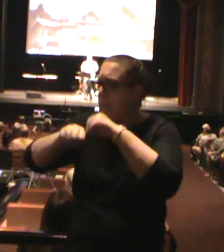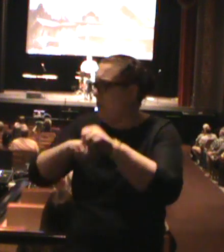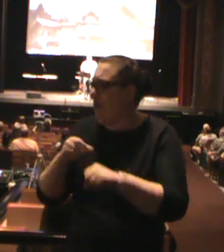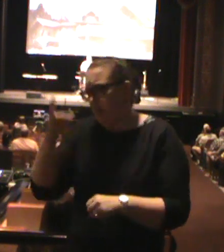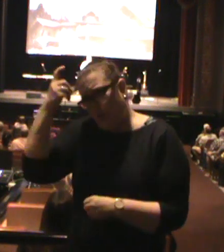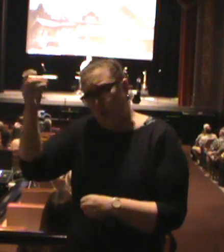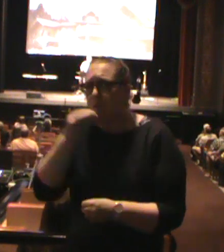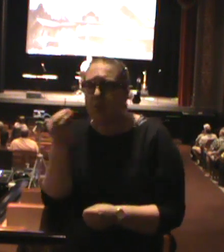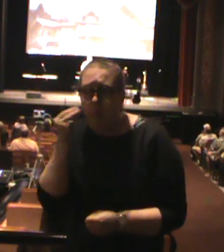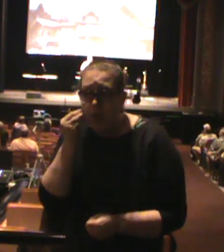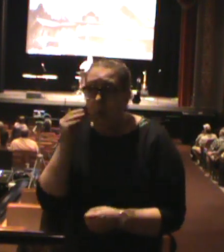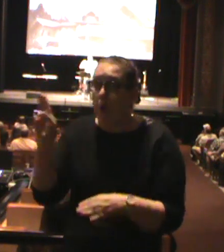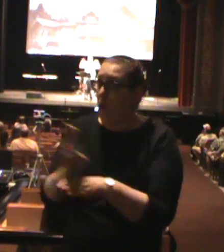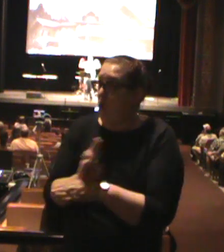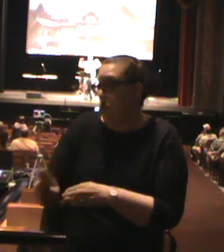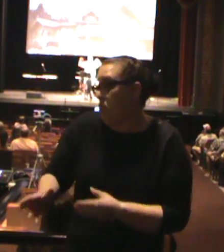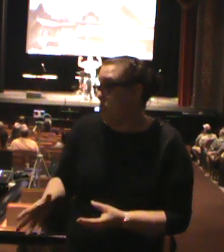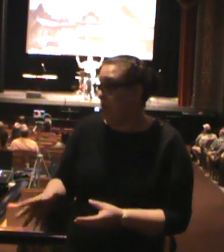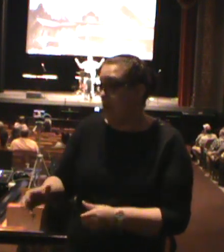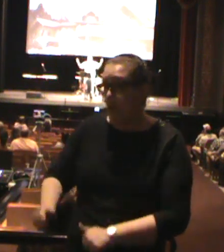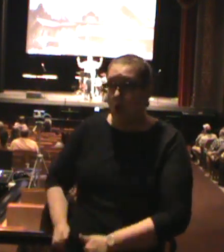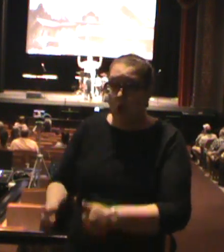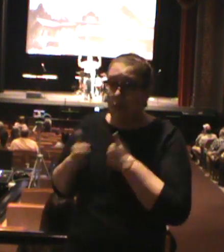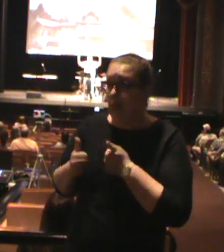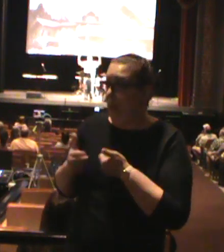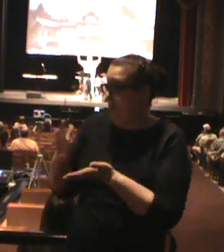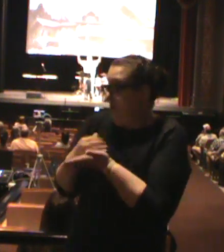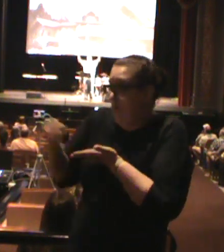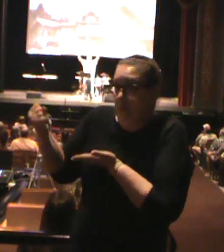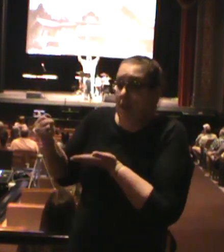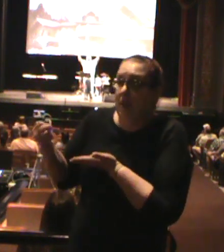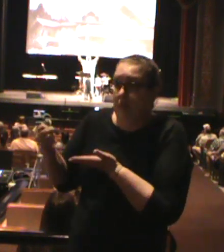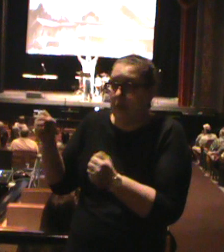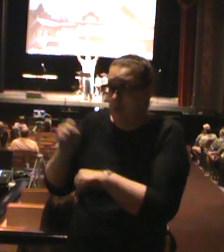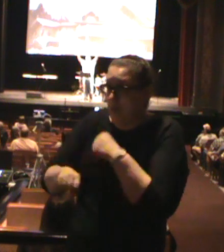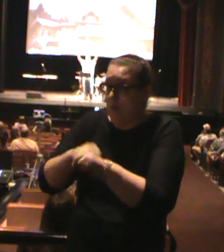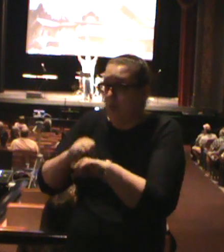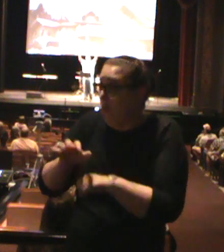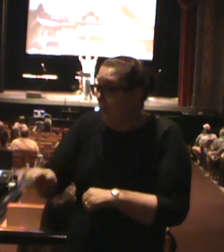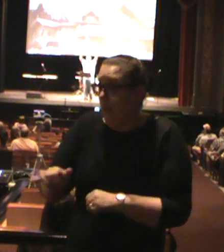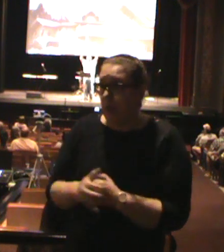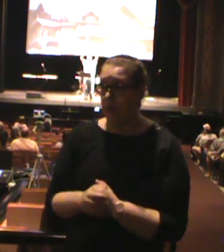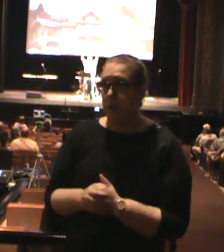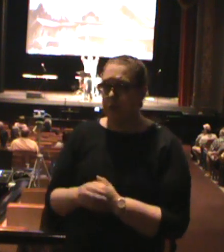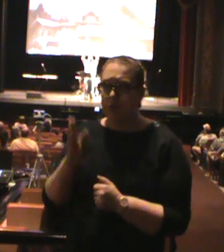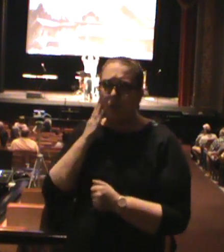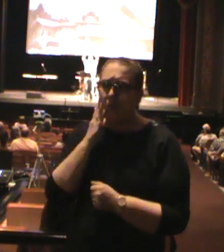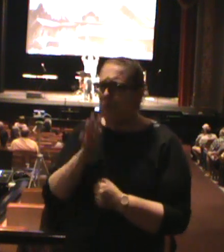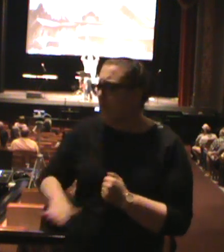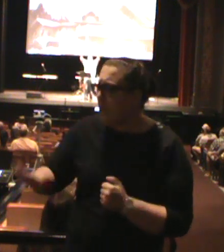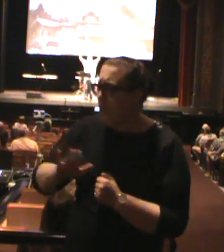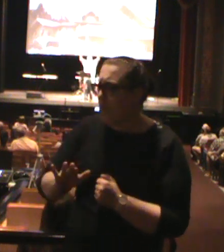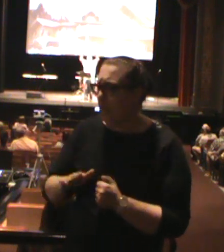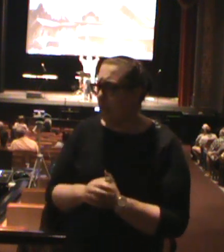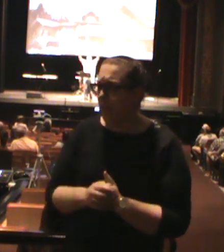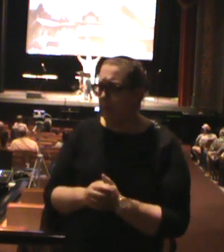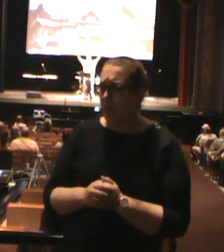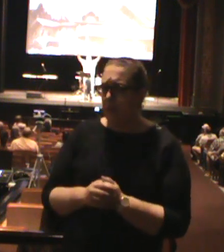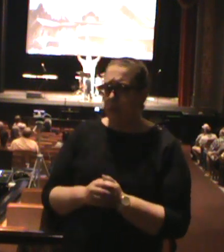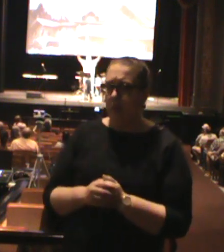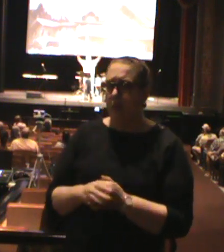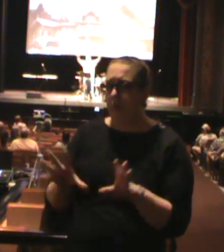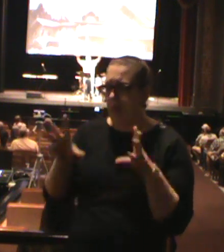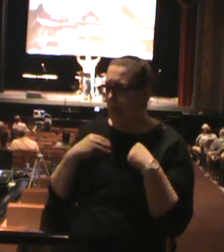it. And they knew the area was prone to forest fires, so they spent $50,000 on a fire-resistant